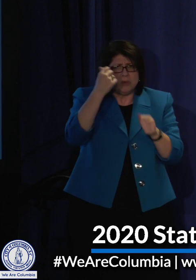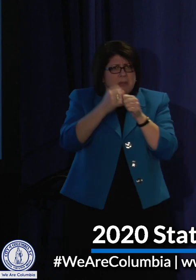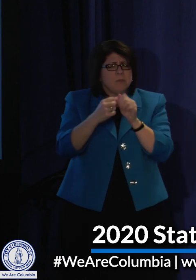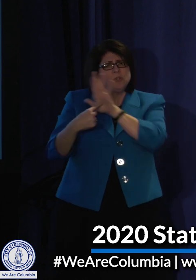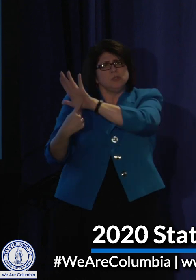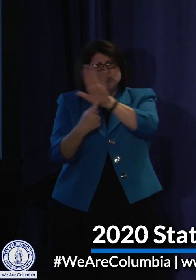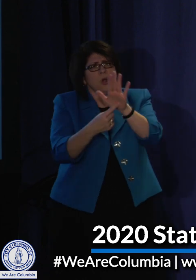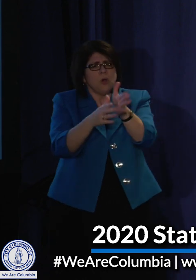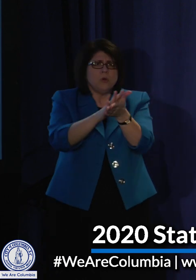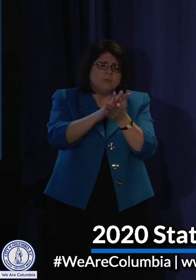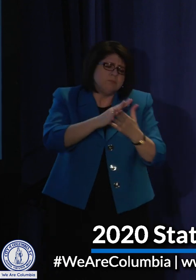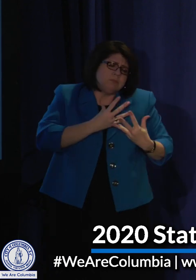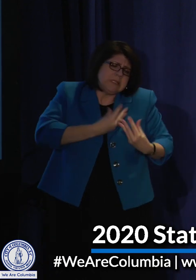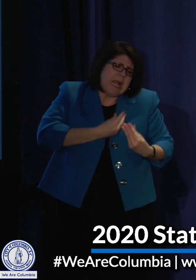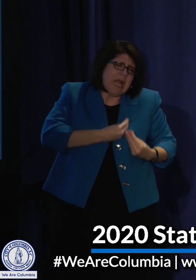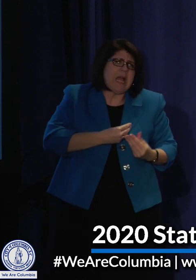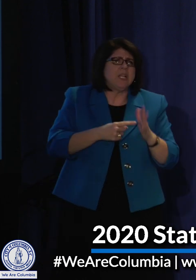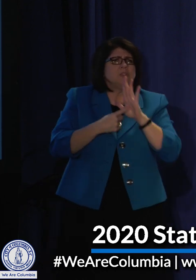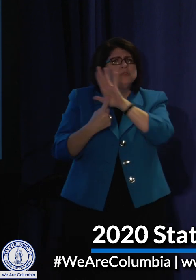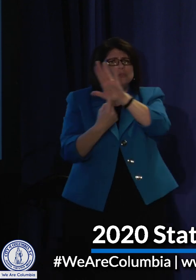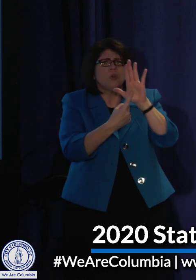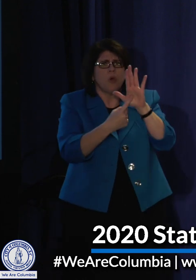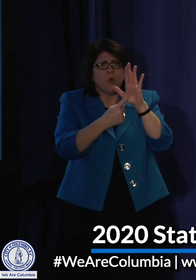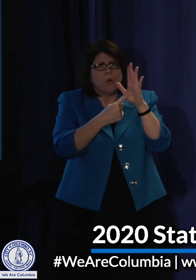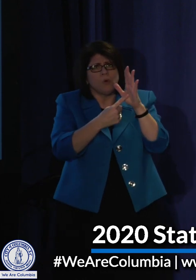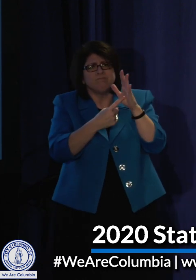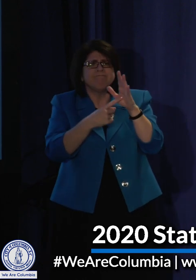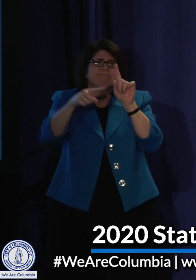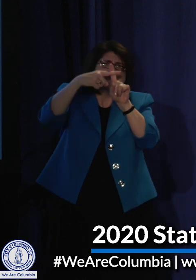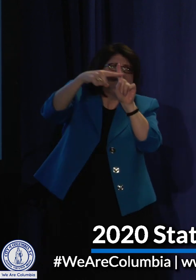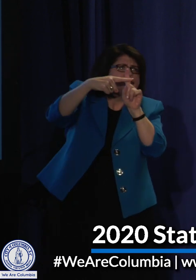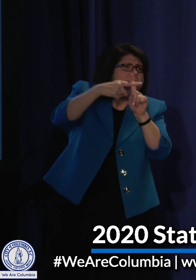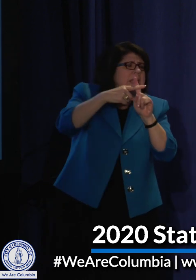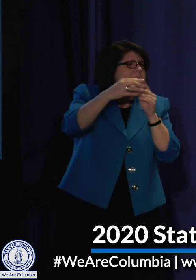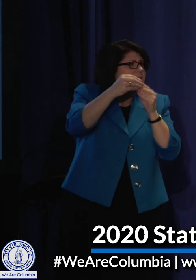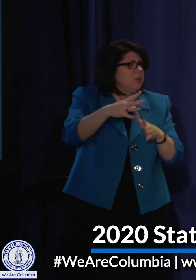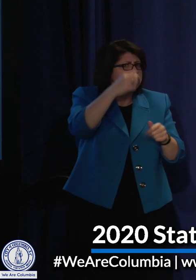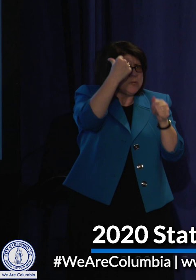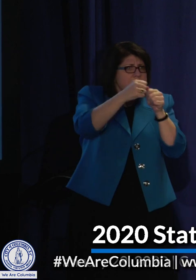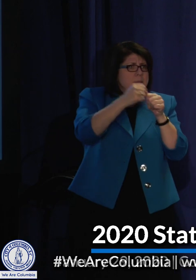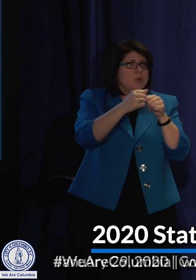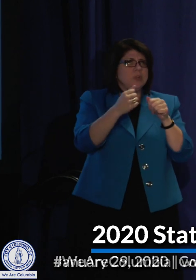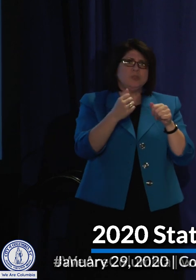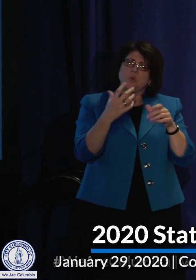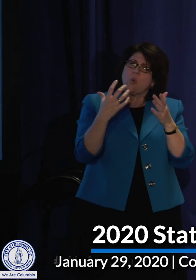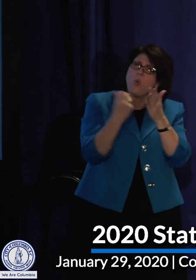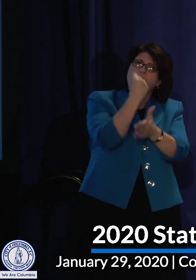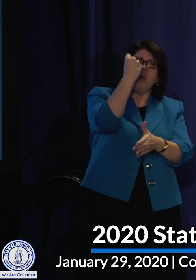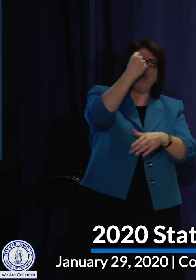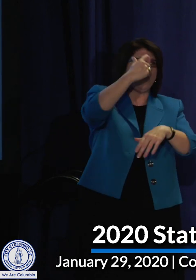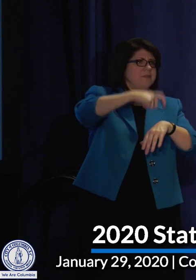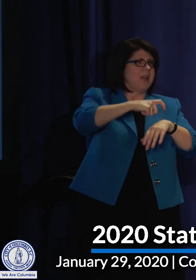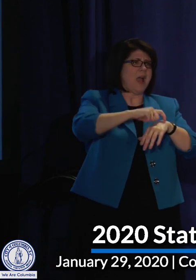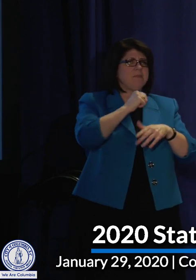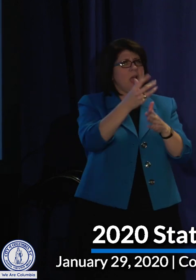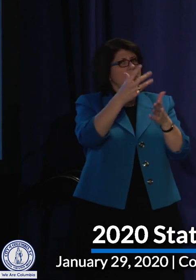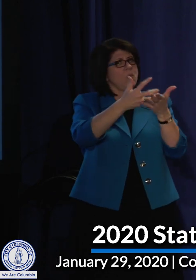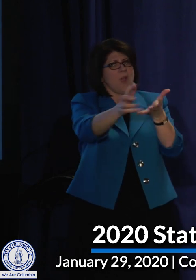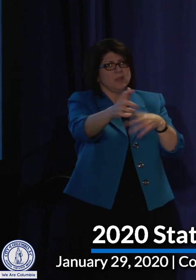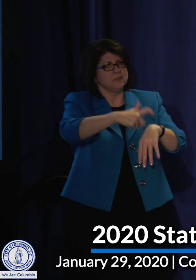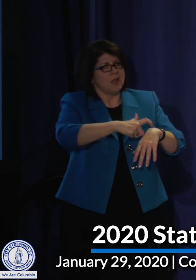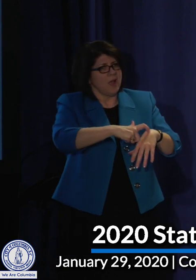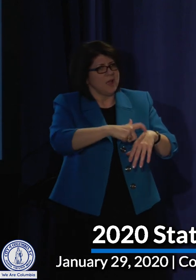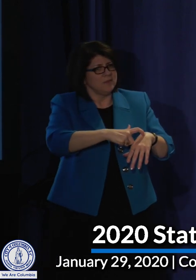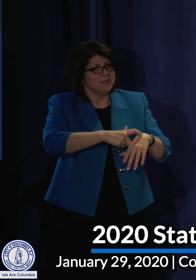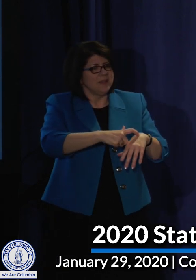and thoughtful to those around us. Leaders remember to use our time wisely, knowing it's how we choose to live in each